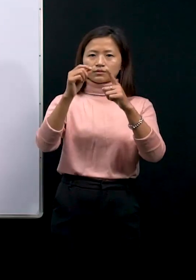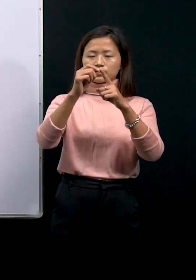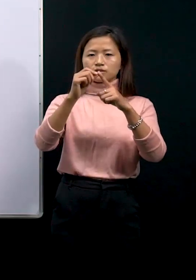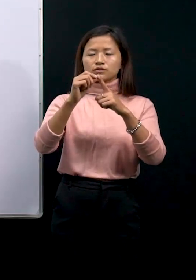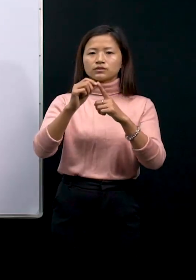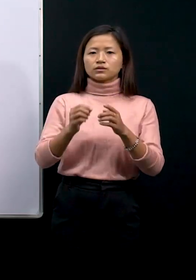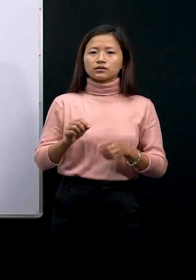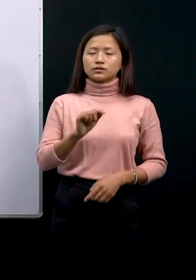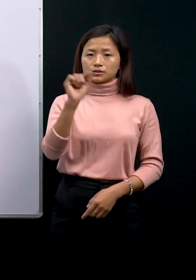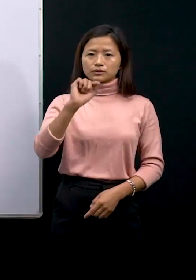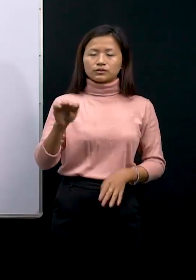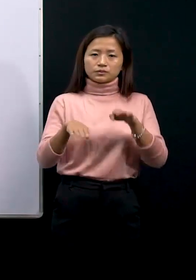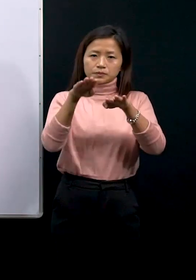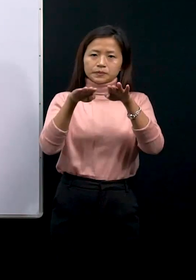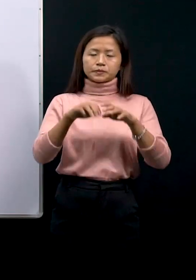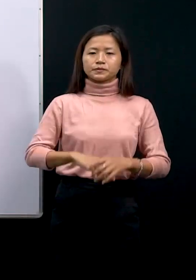centimeter.